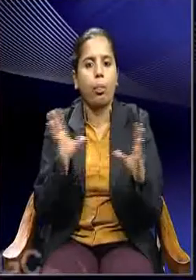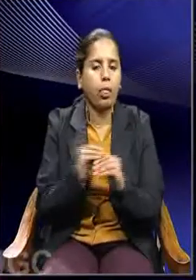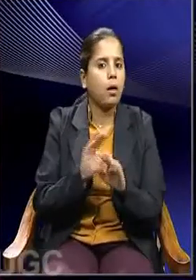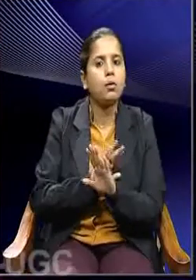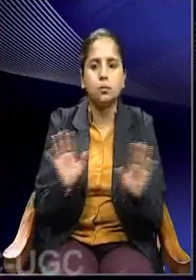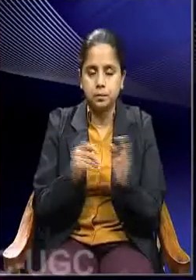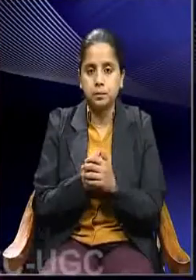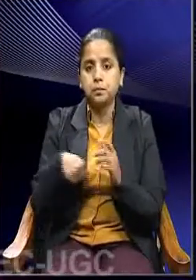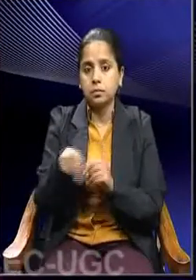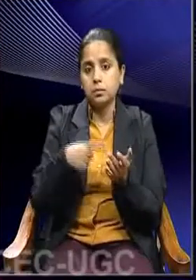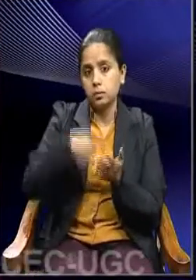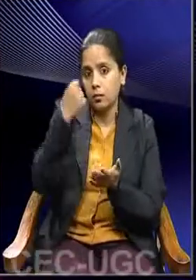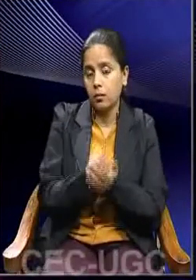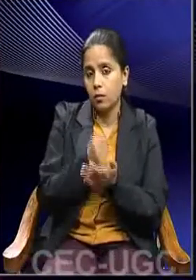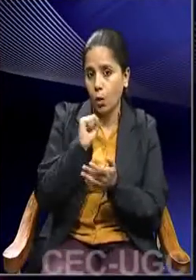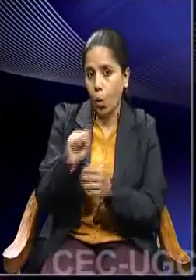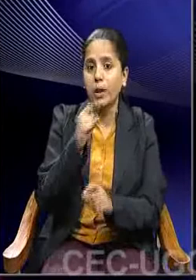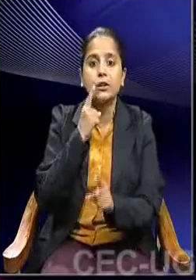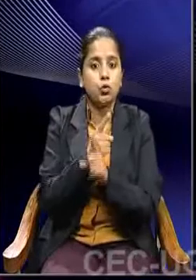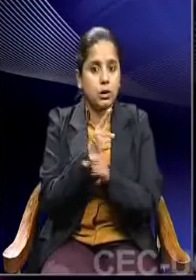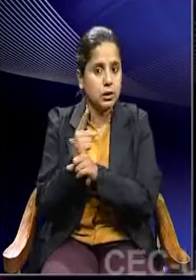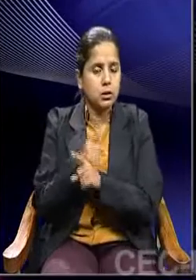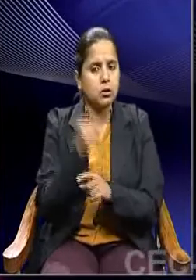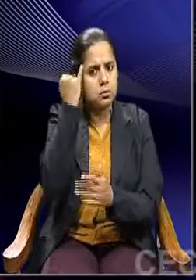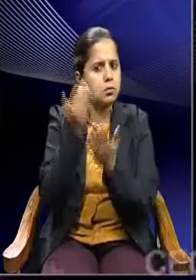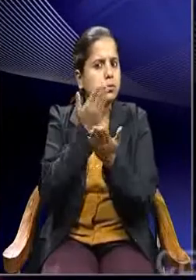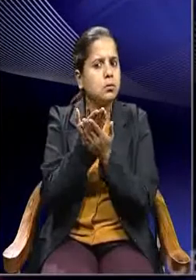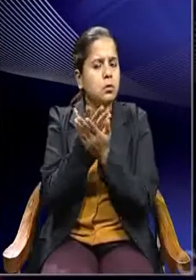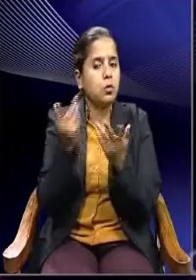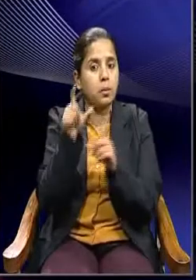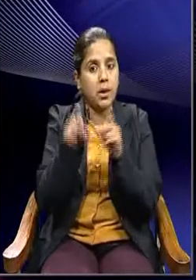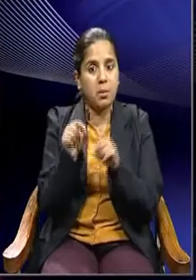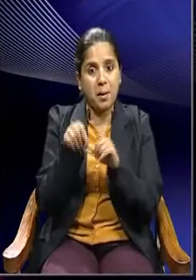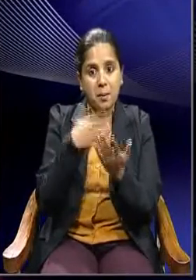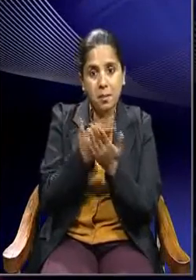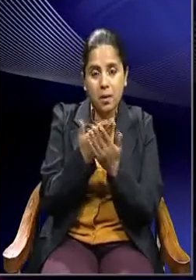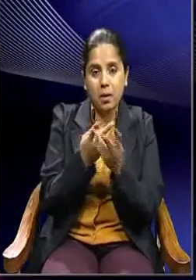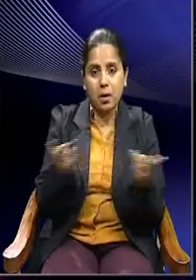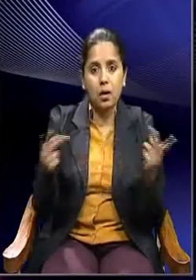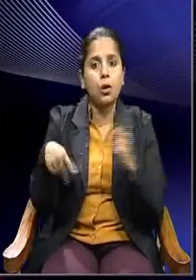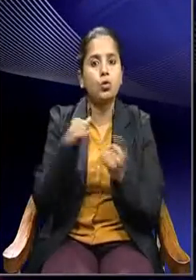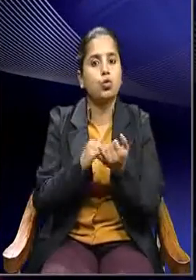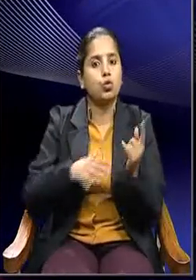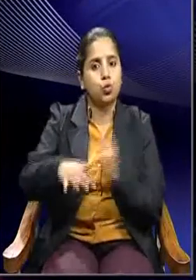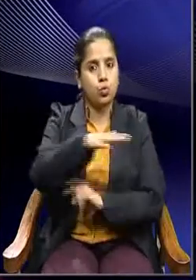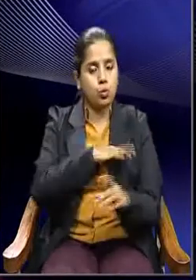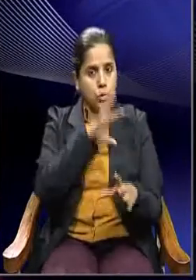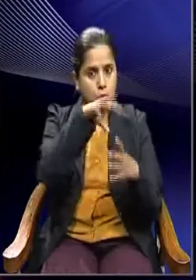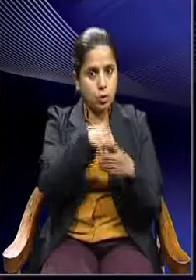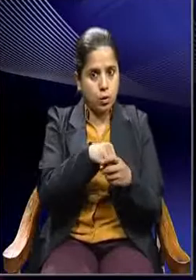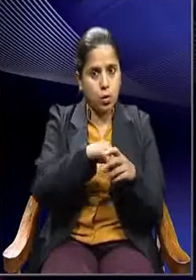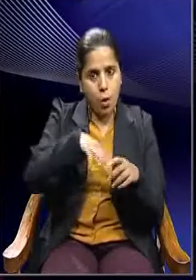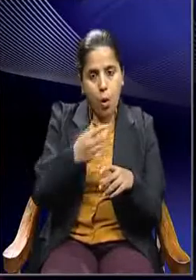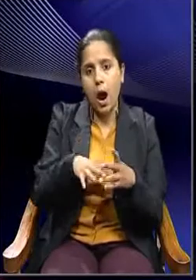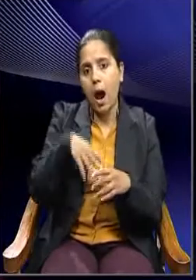With respect to rights of teachers, the recommendation points out the participation of teachers in social and public